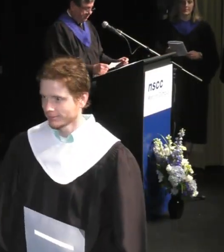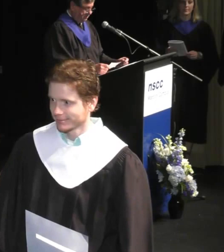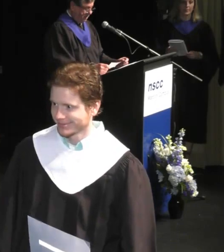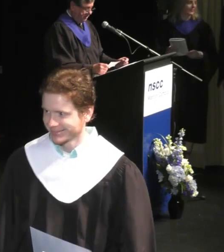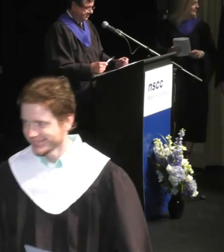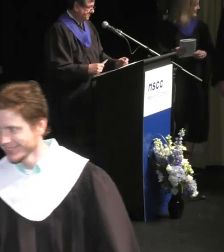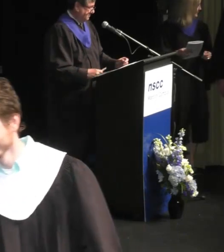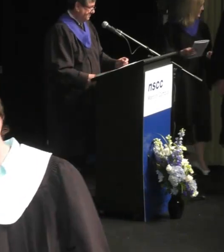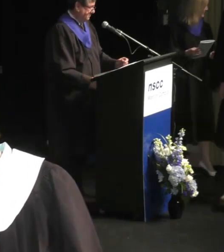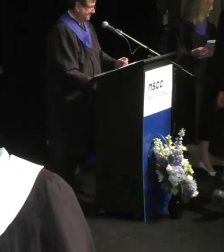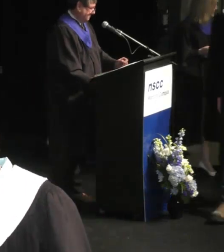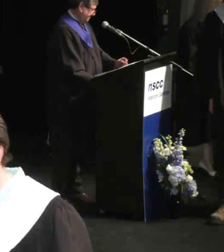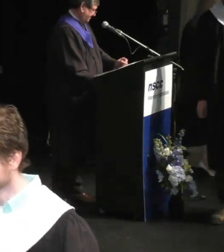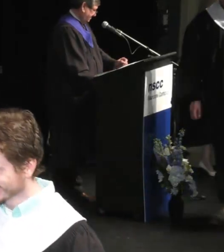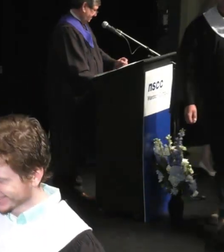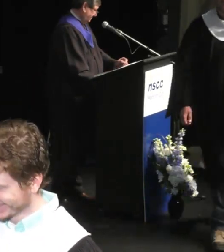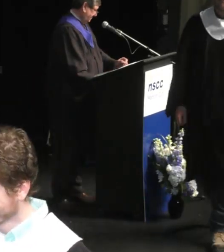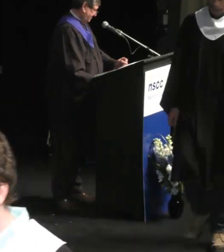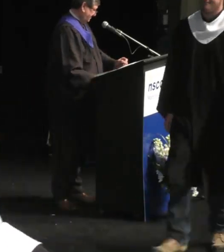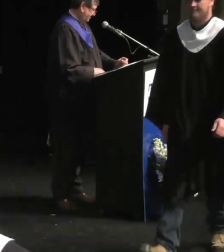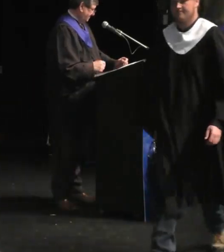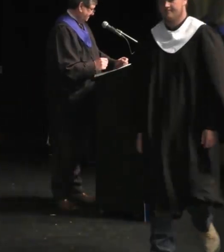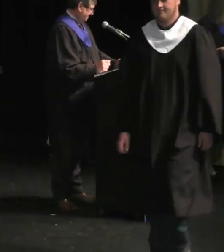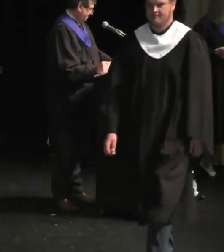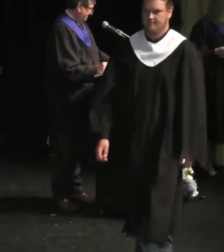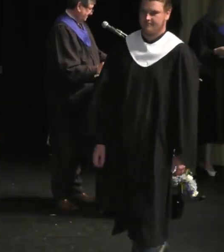Kendall McMullen.